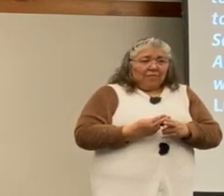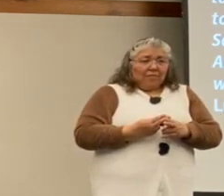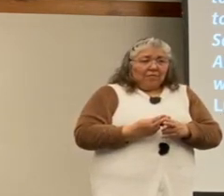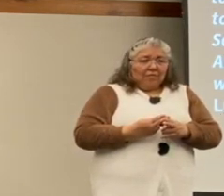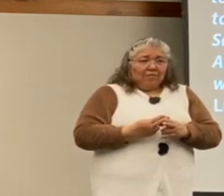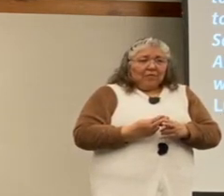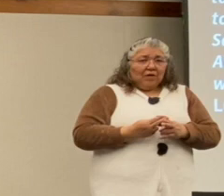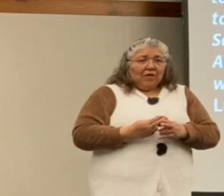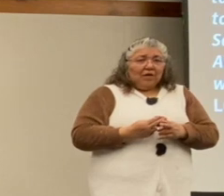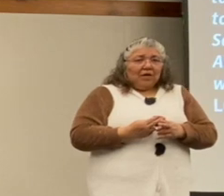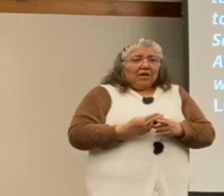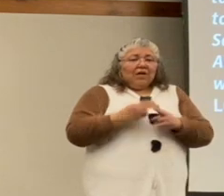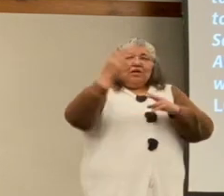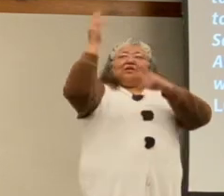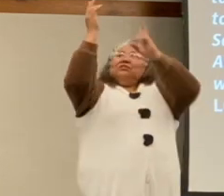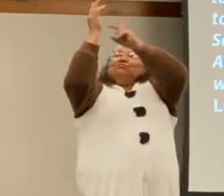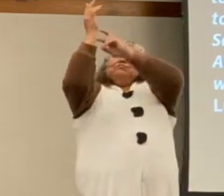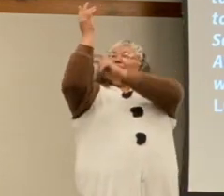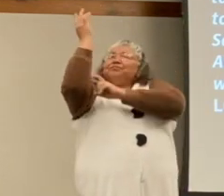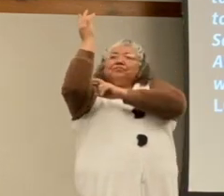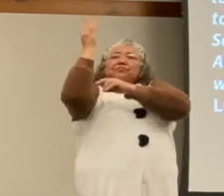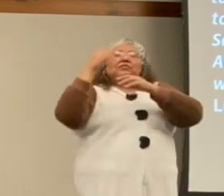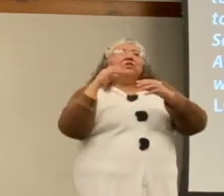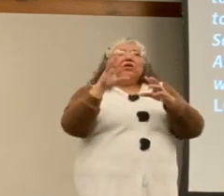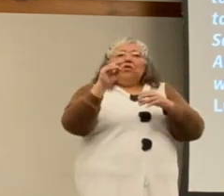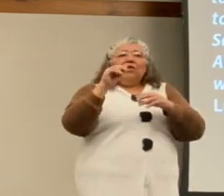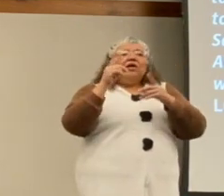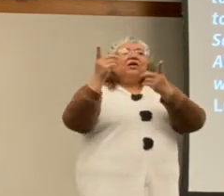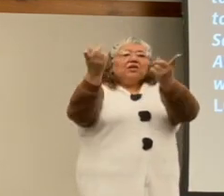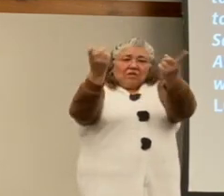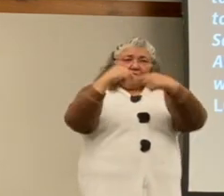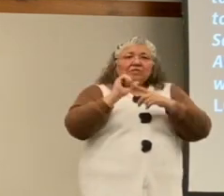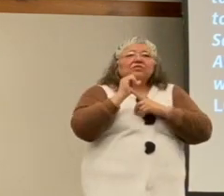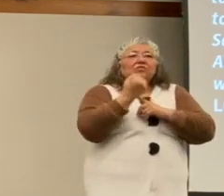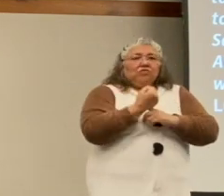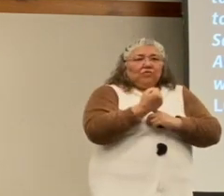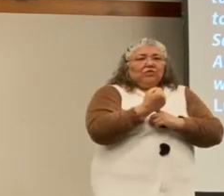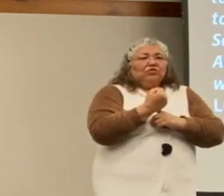Not come out of the tree. He says, come out for the situation.